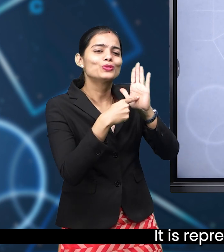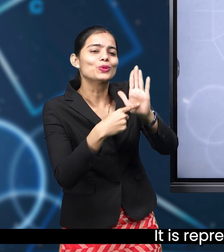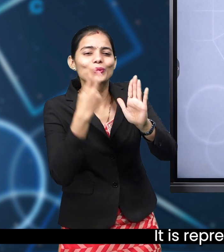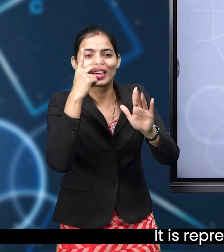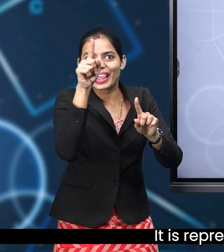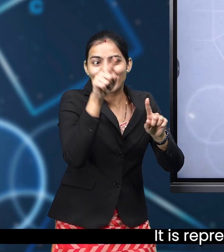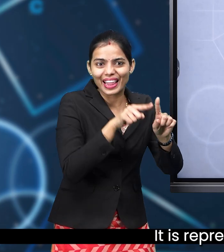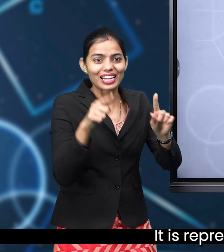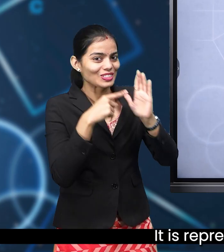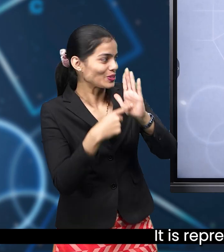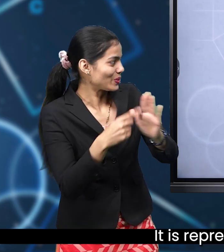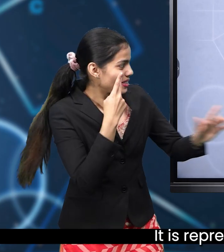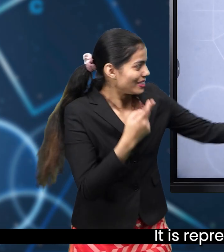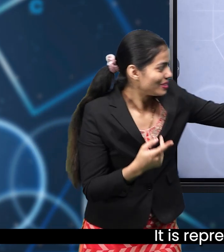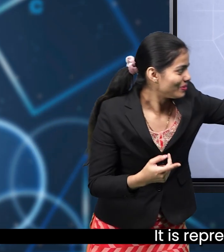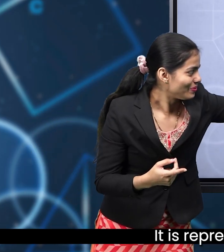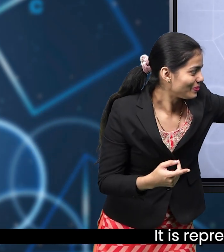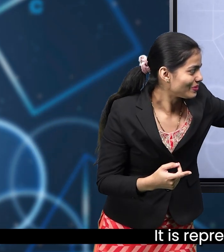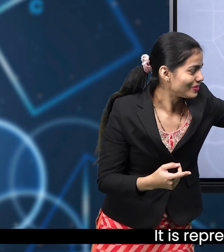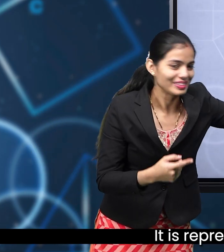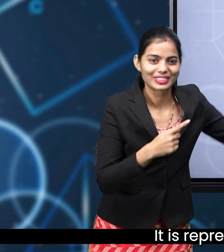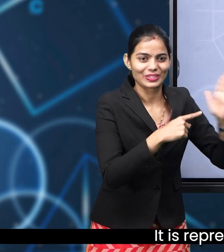It is represented by the symbol.